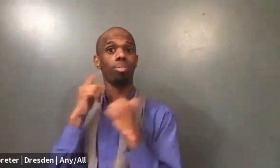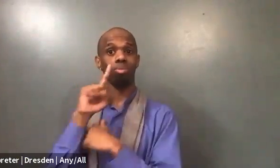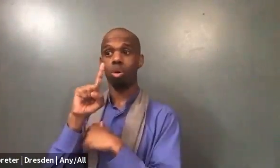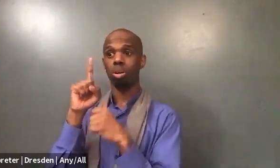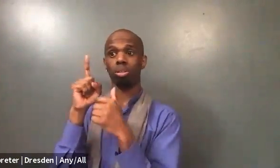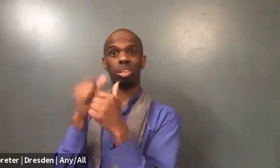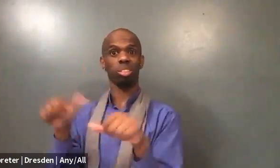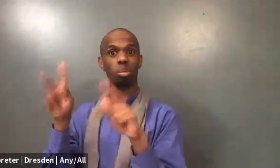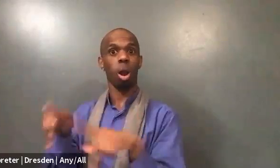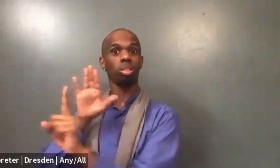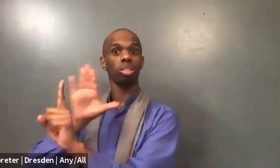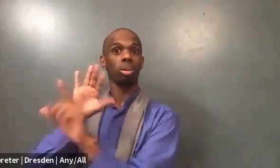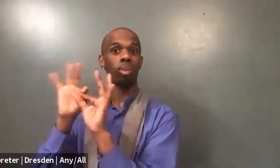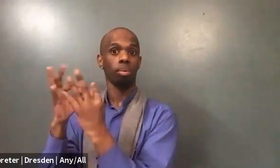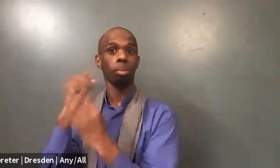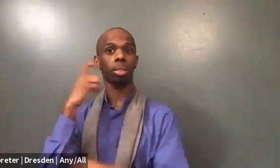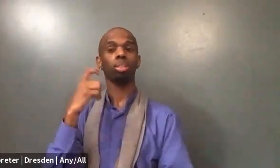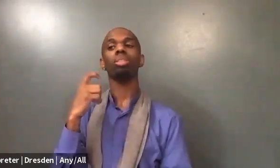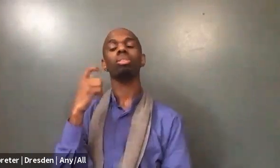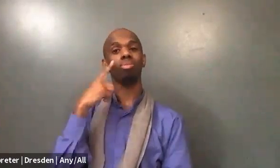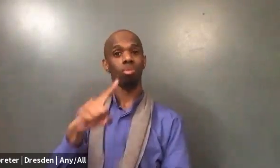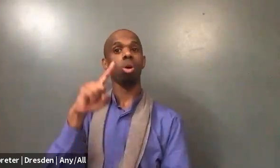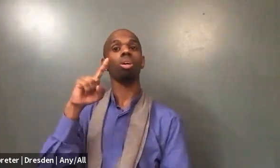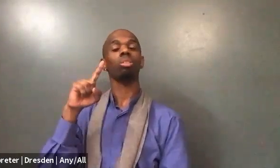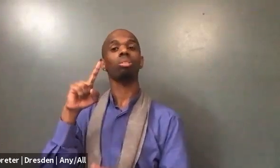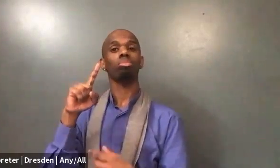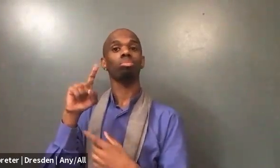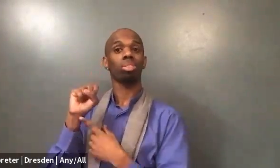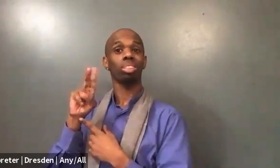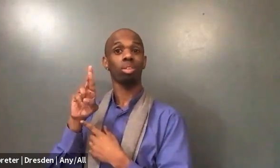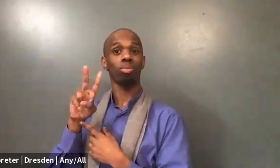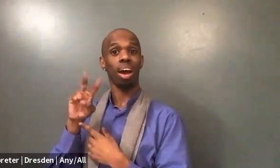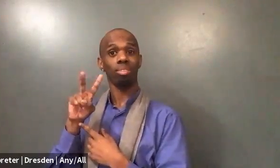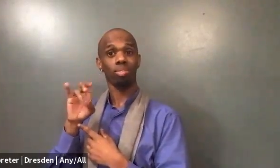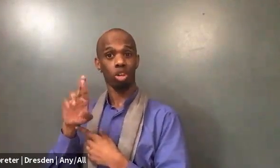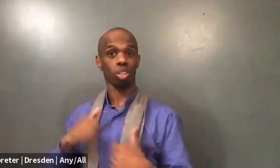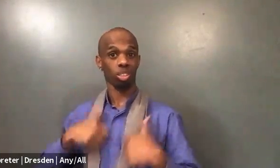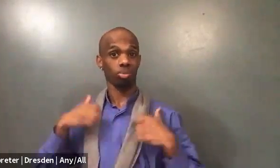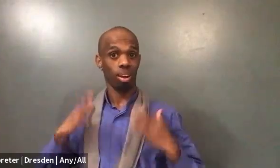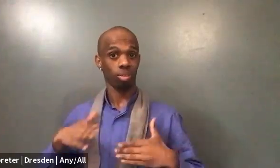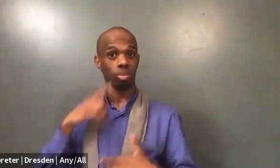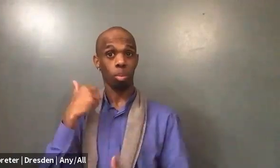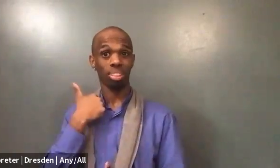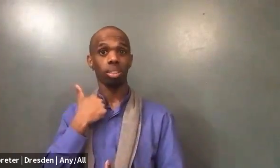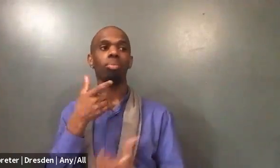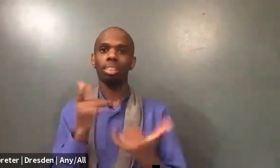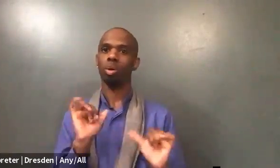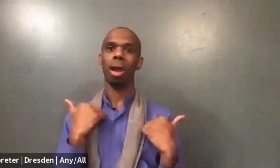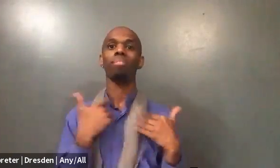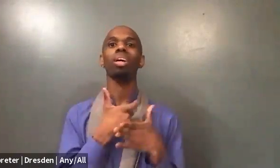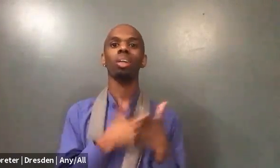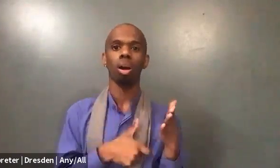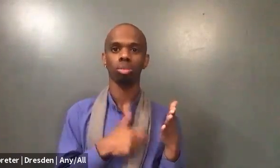cost, right? As a survivor myself, there is a cost to tell. So we are making